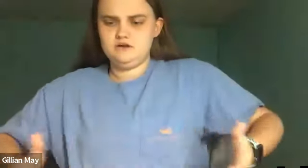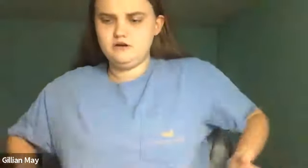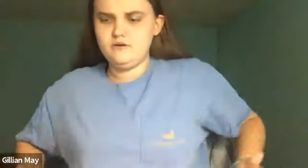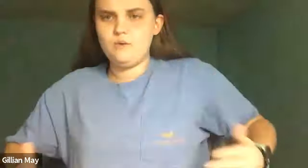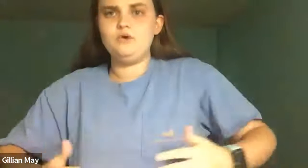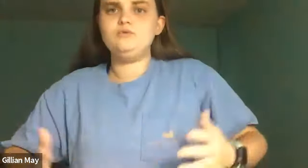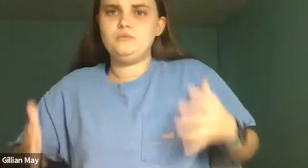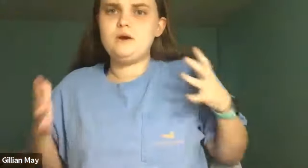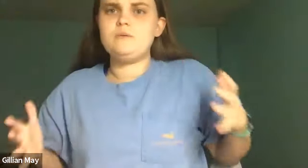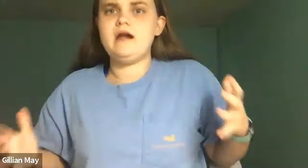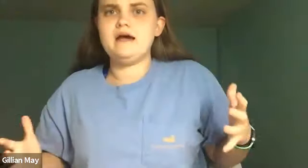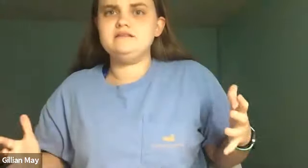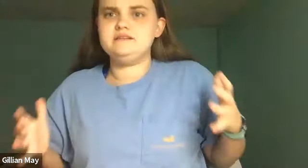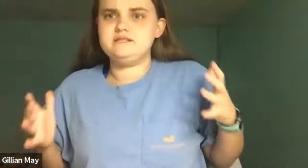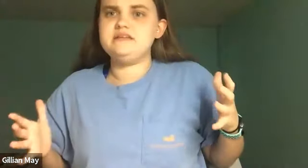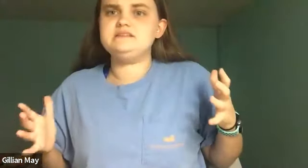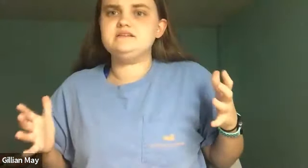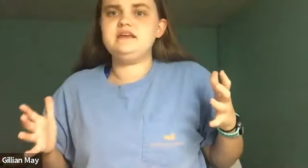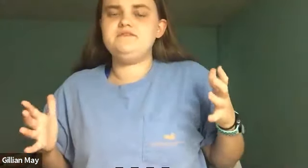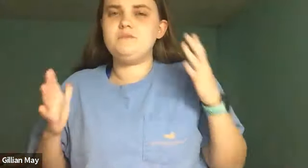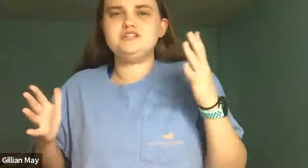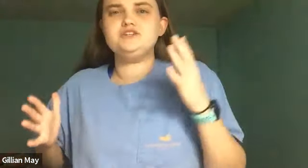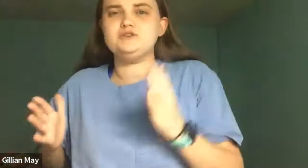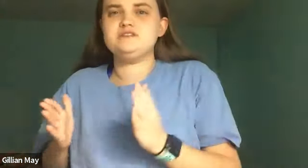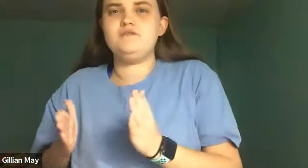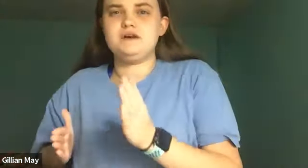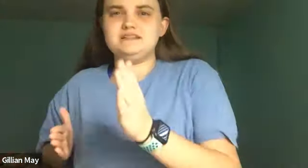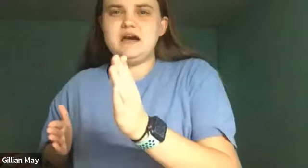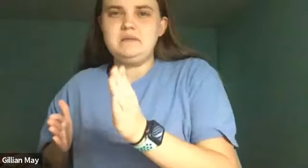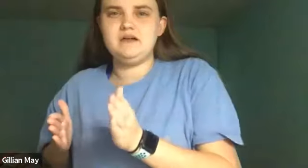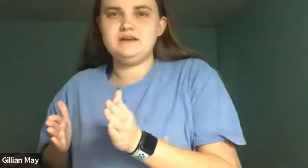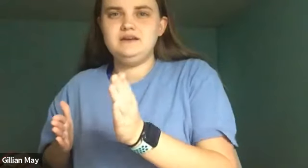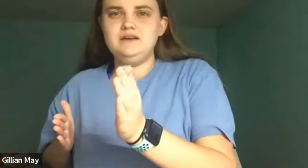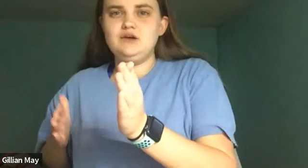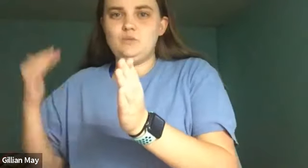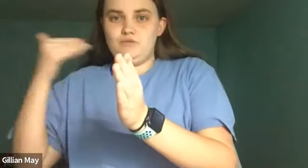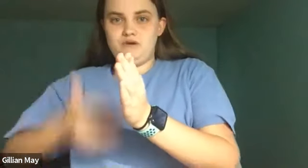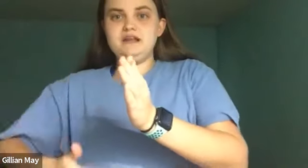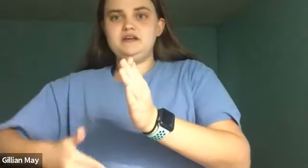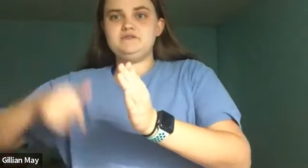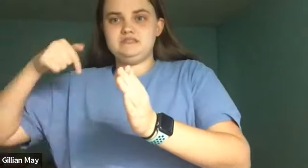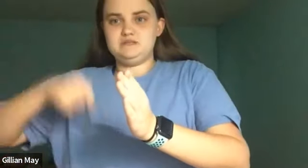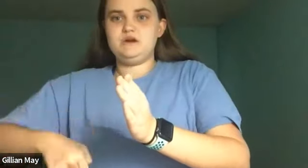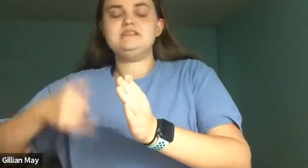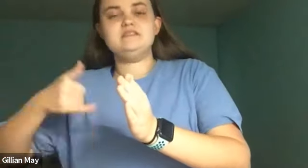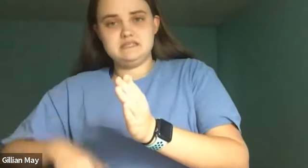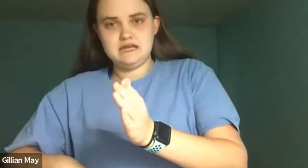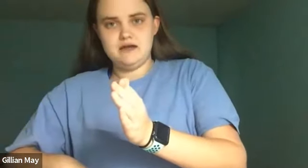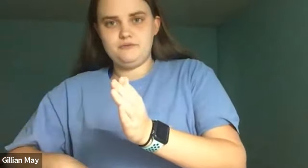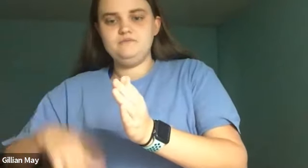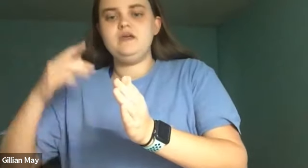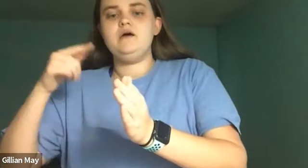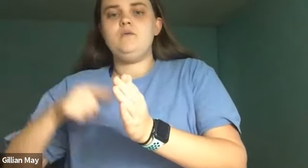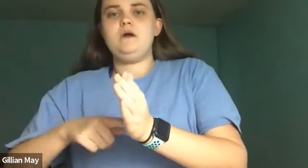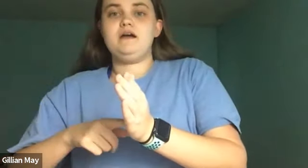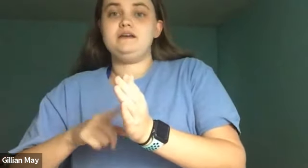in our normal, where we're at. It's basically, if you imagine yourself on a timeline, we're right here, this is present, this is now. Whereas